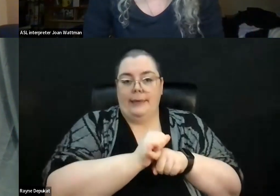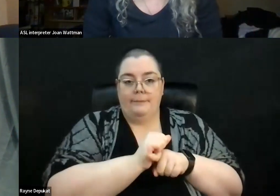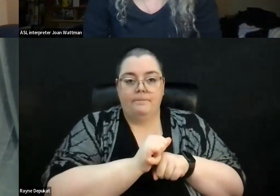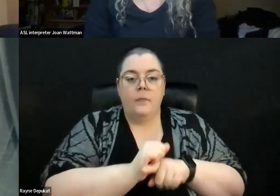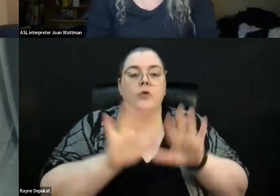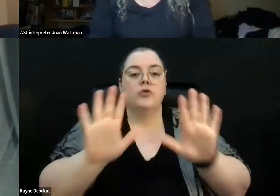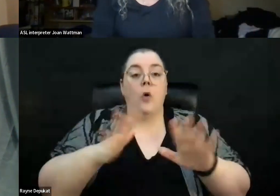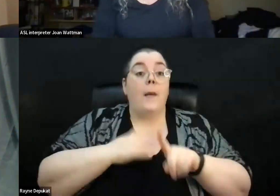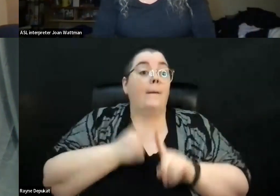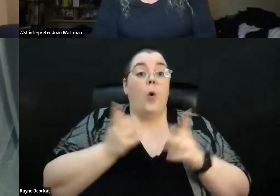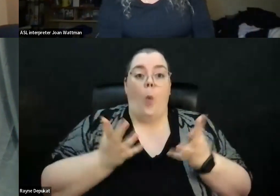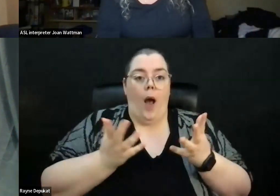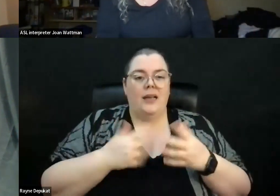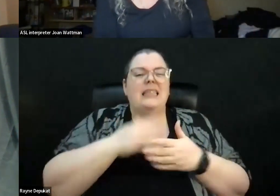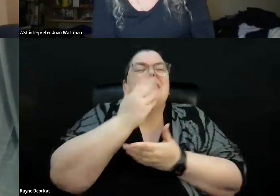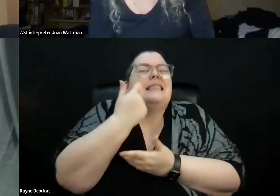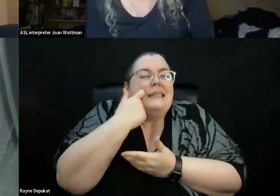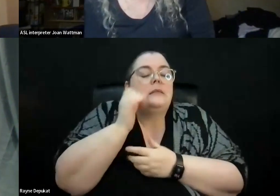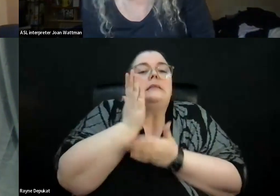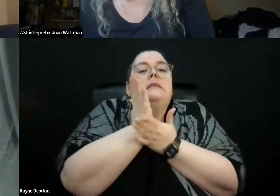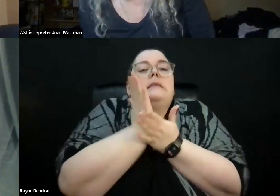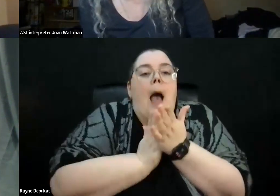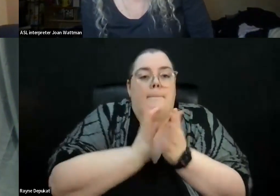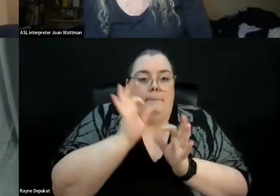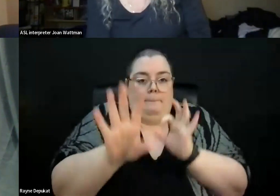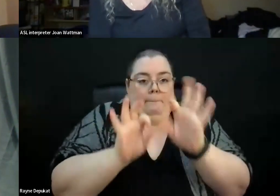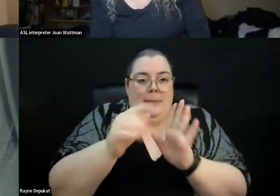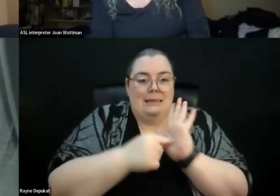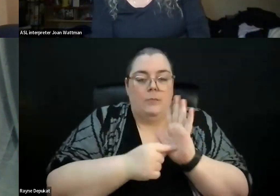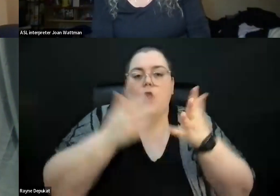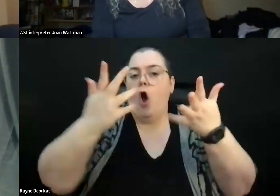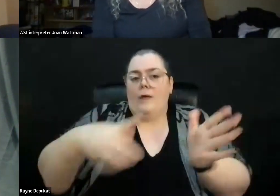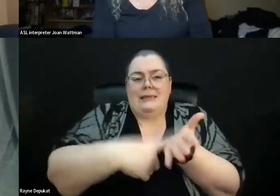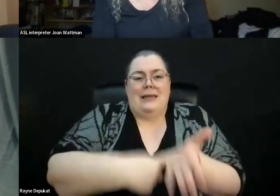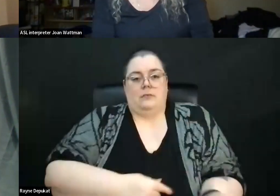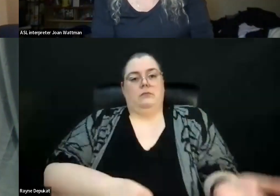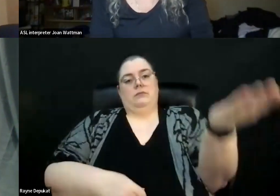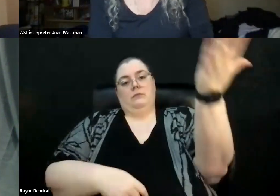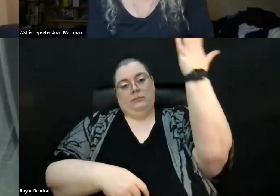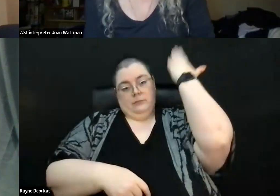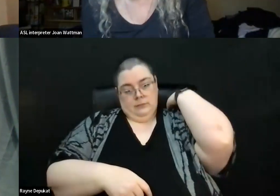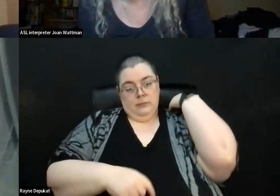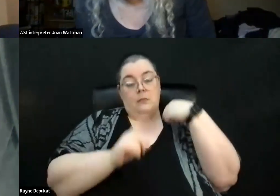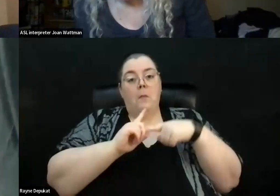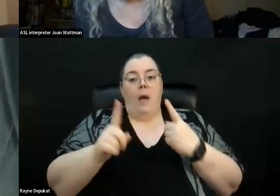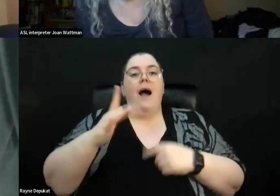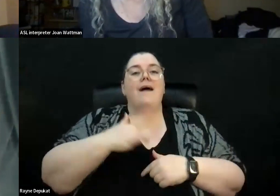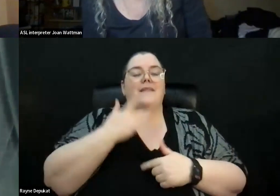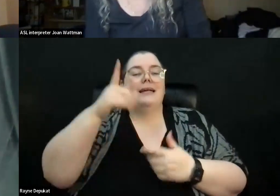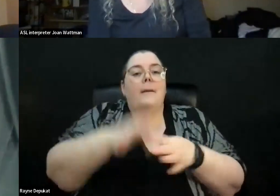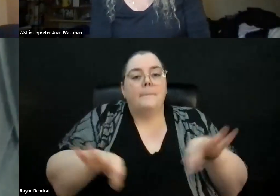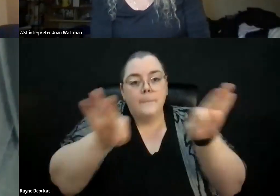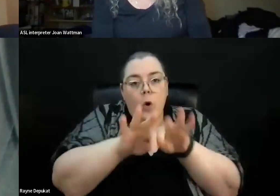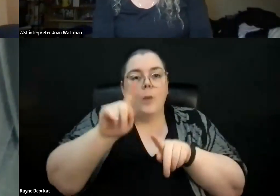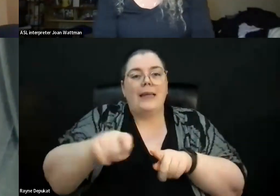other people. And then if those people are available, they can be used for a variety of different things. So these are some ideas we talked about